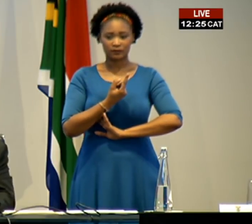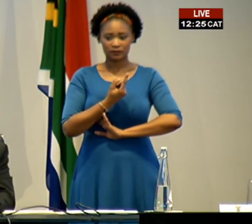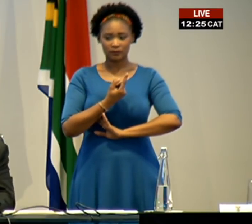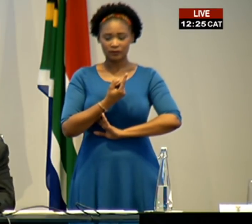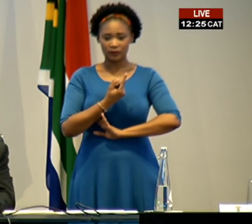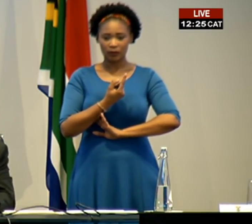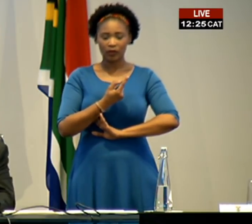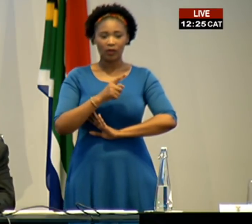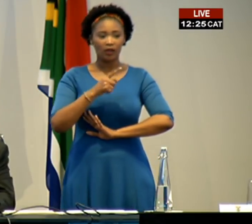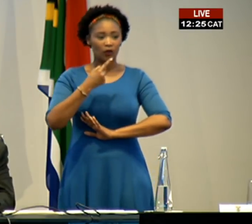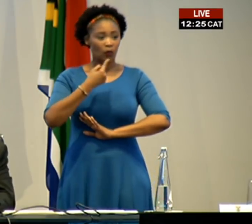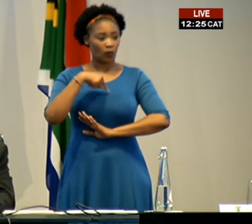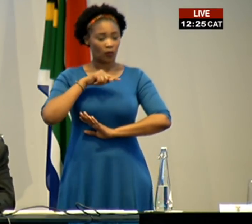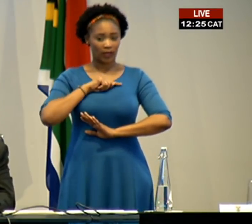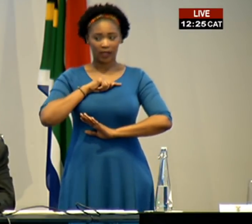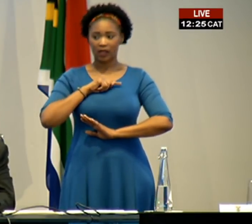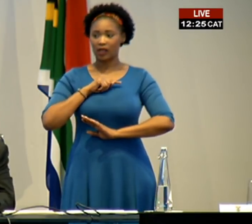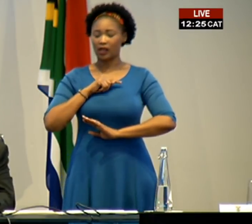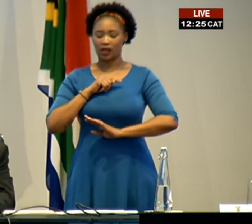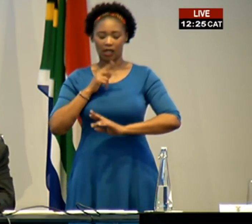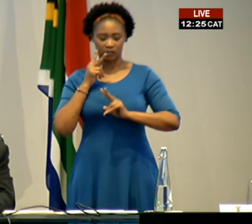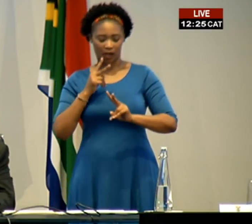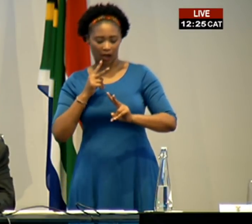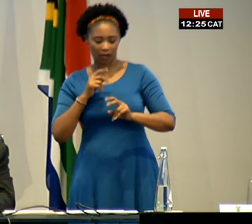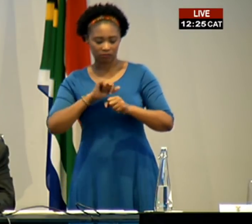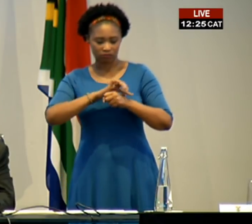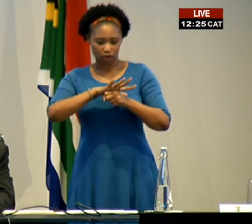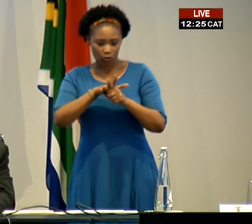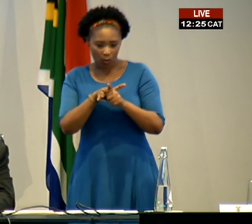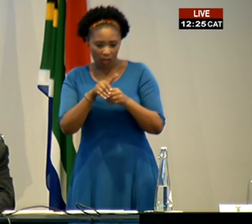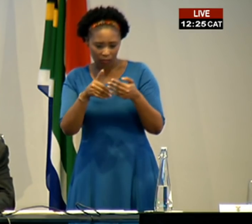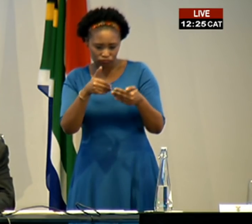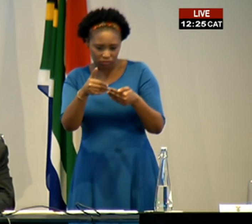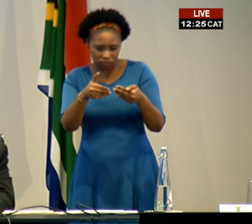to enable us to navigate our way around this pandemic.